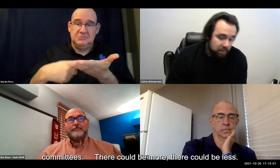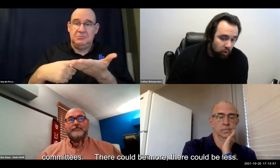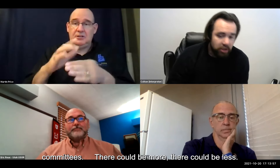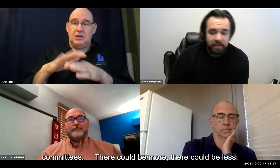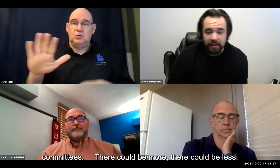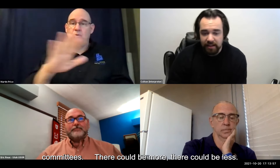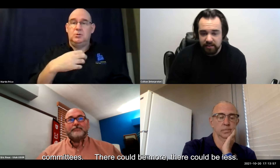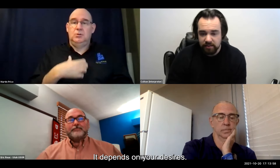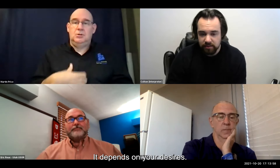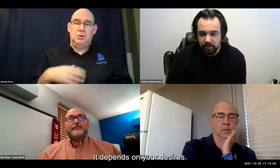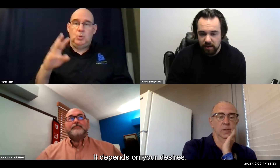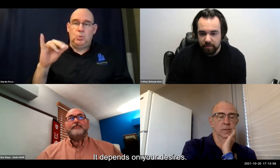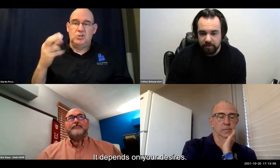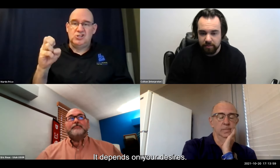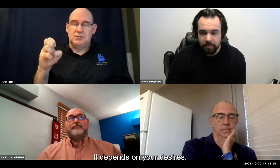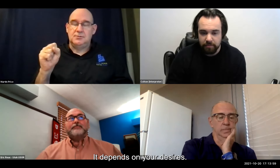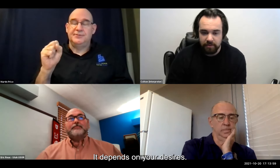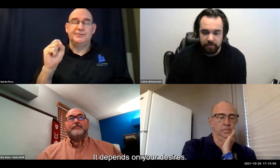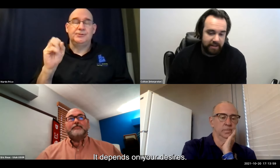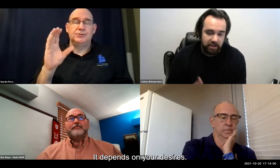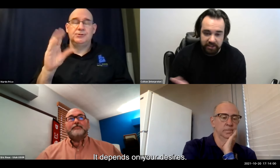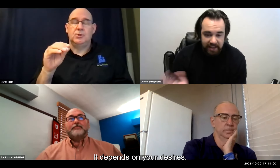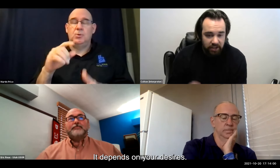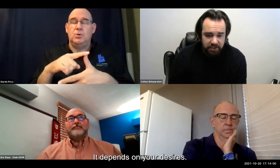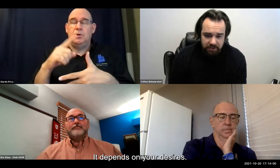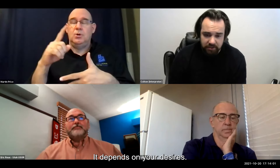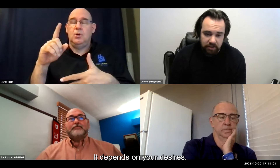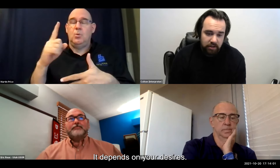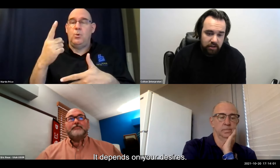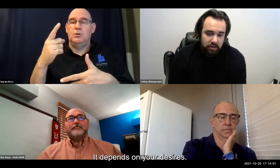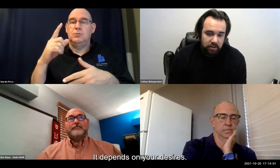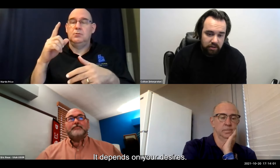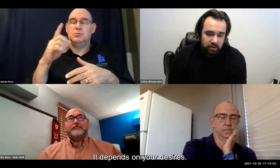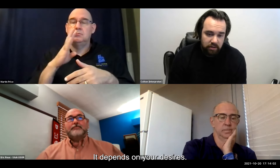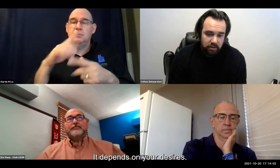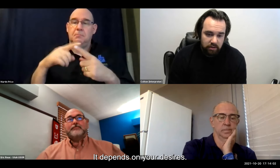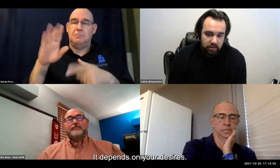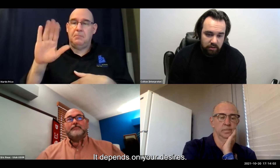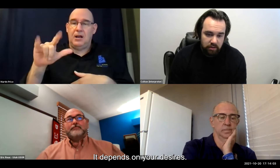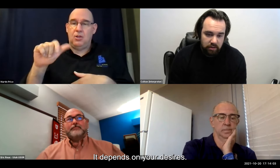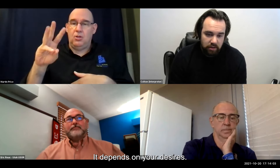There could be more, could be less. Depends on your desires.